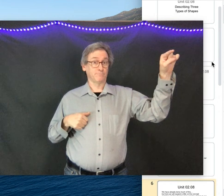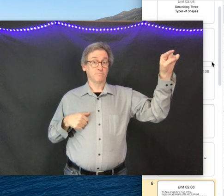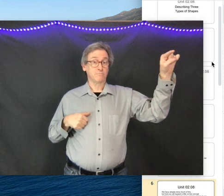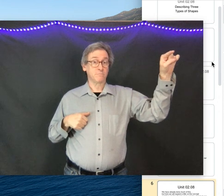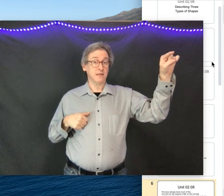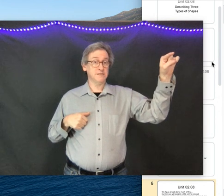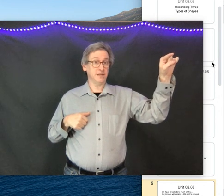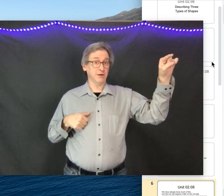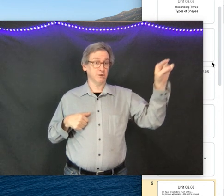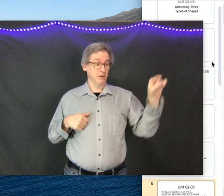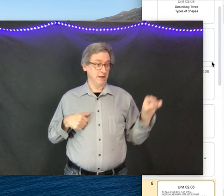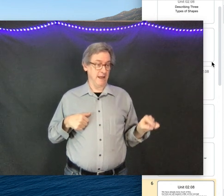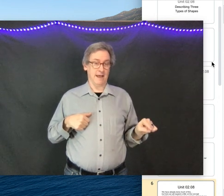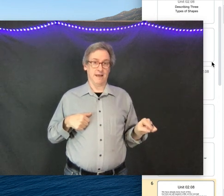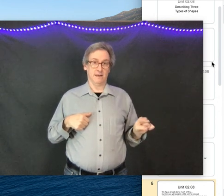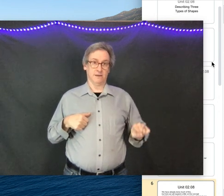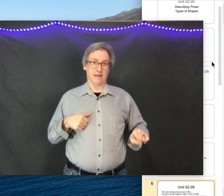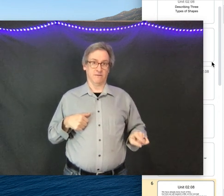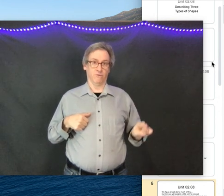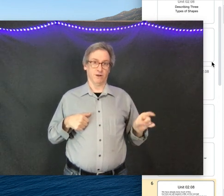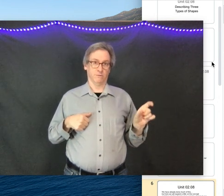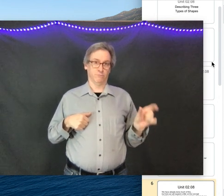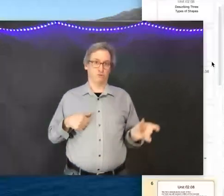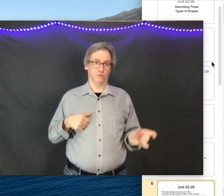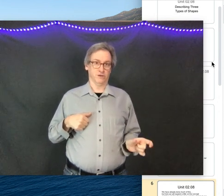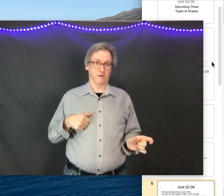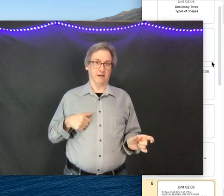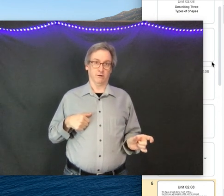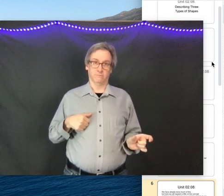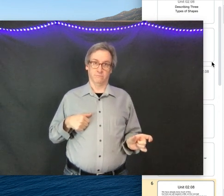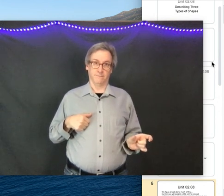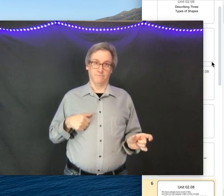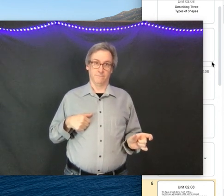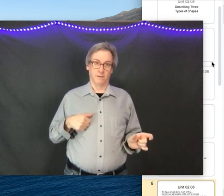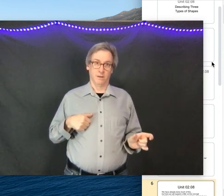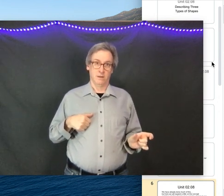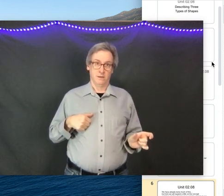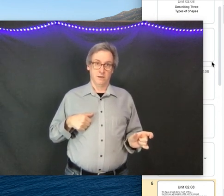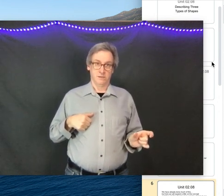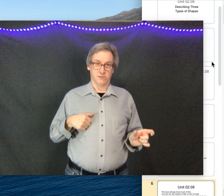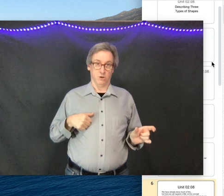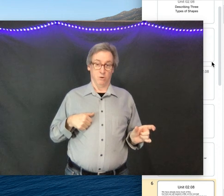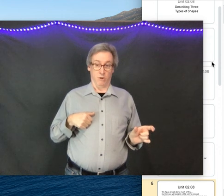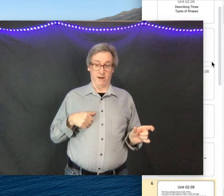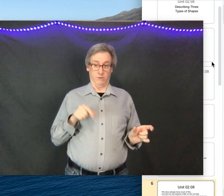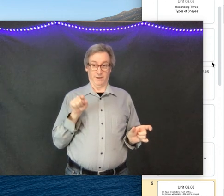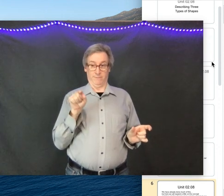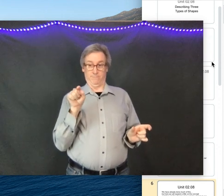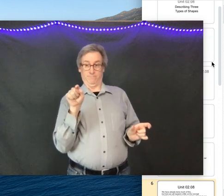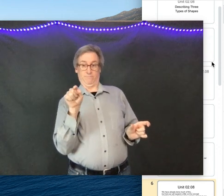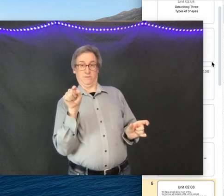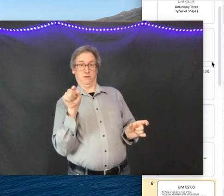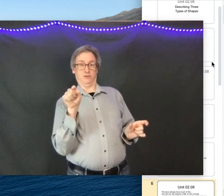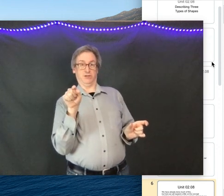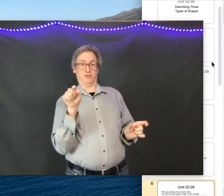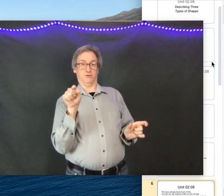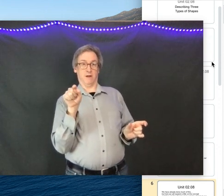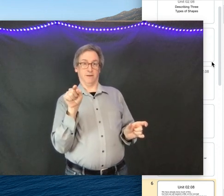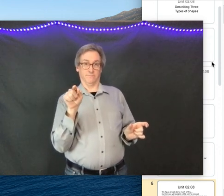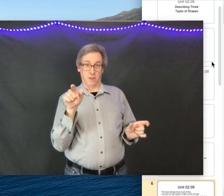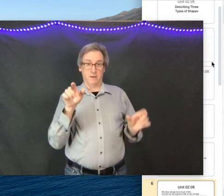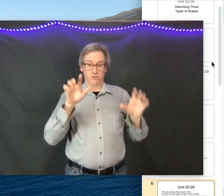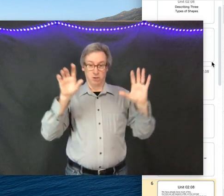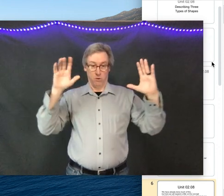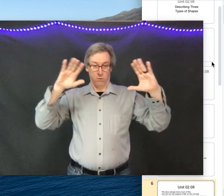Seattle is here, and California is right here. So Ohio would be just to the